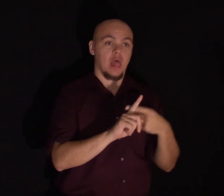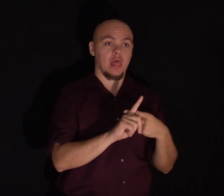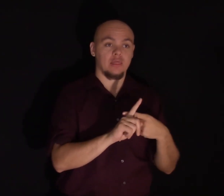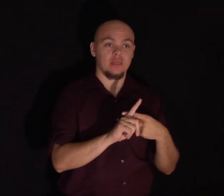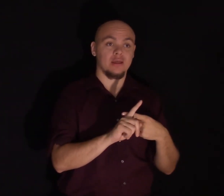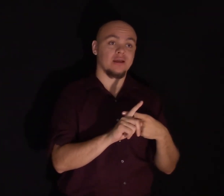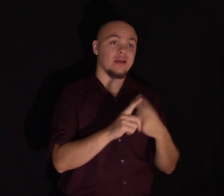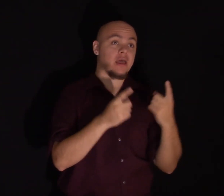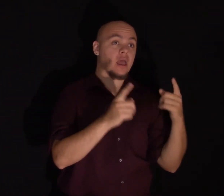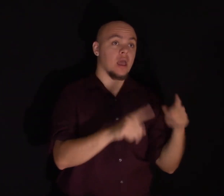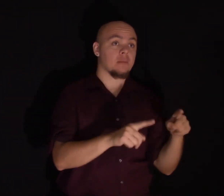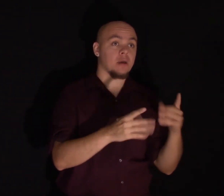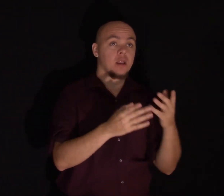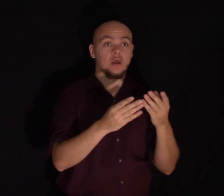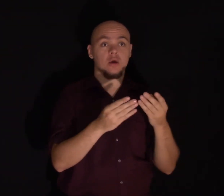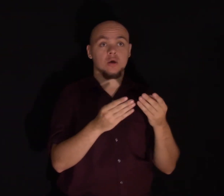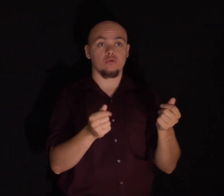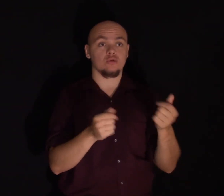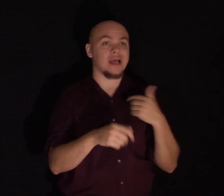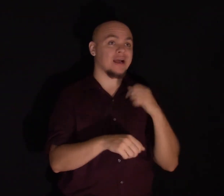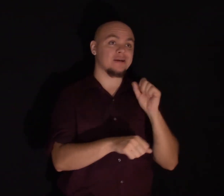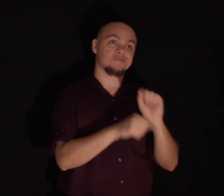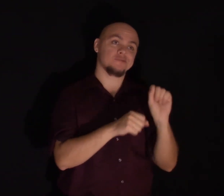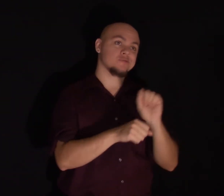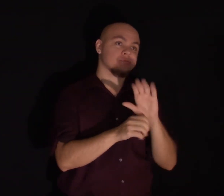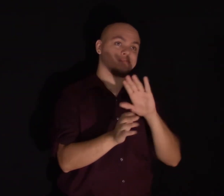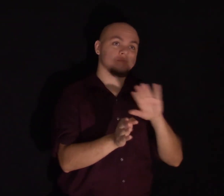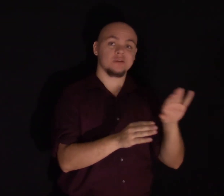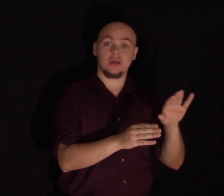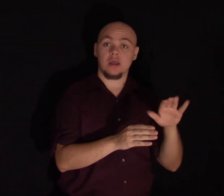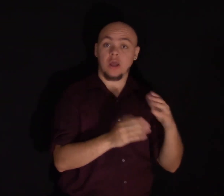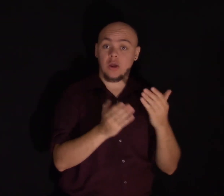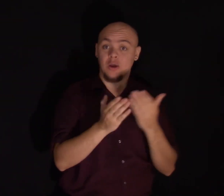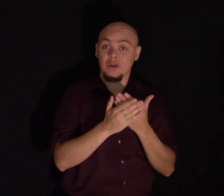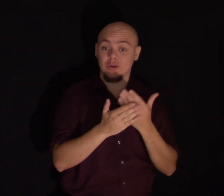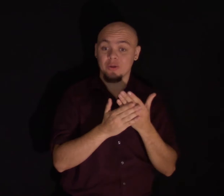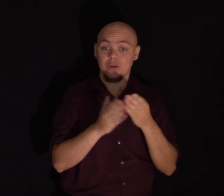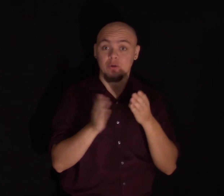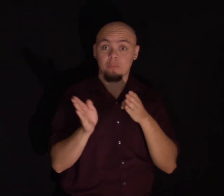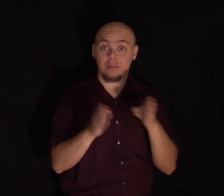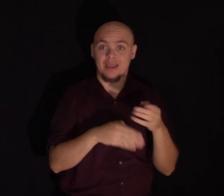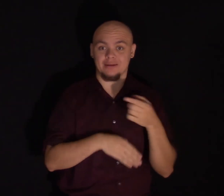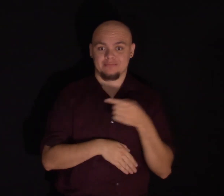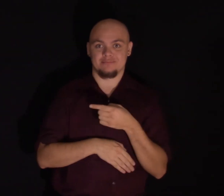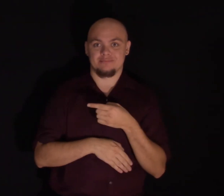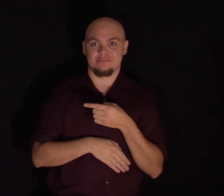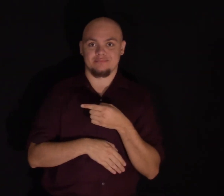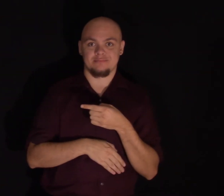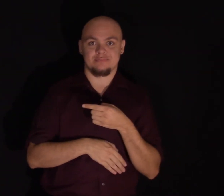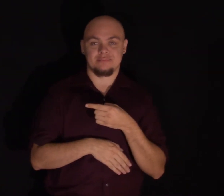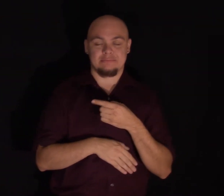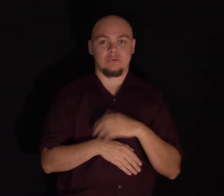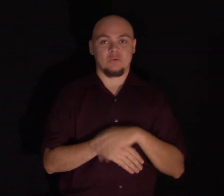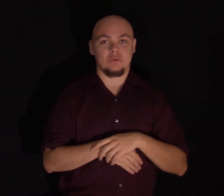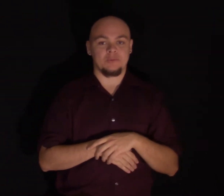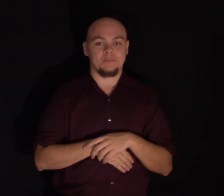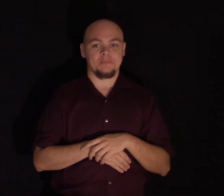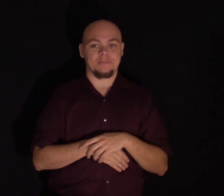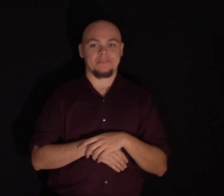came and went and i couldn't quite do stuff so we had an awesome new revised plan and then